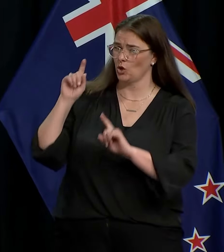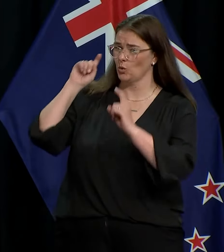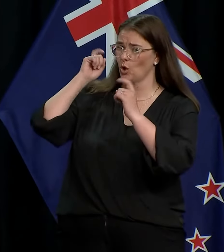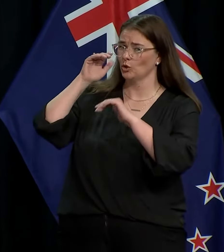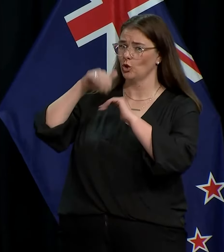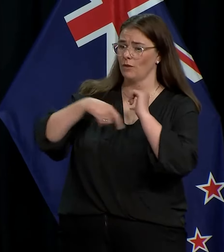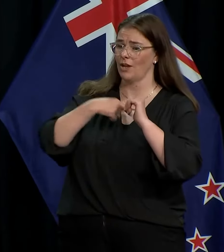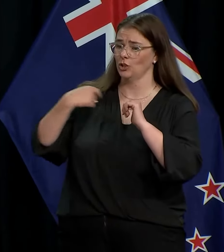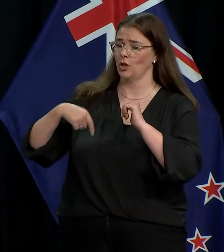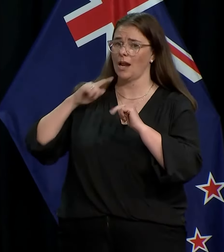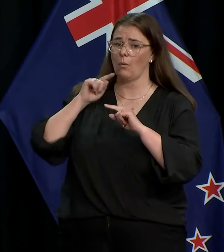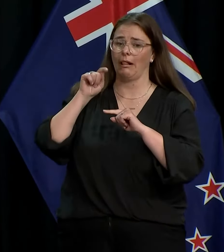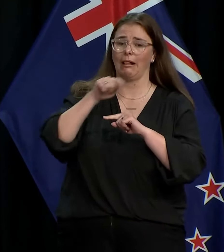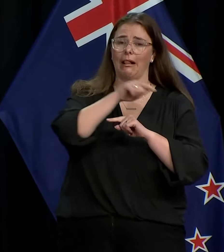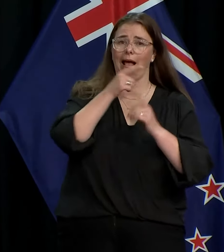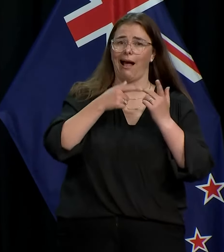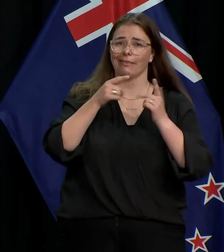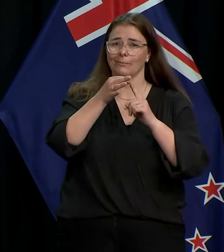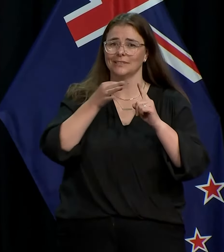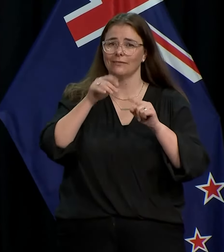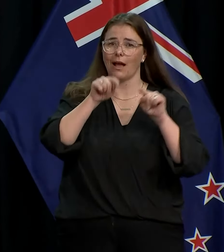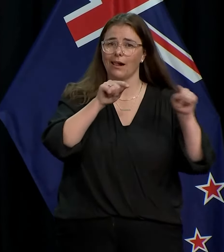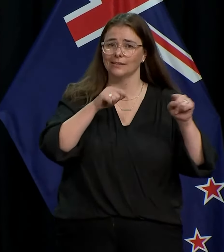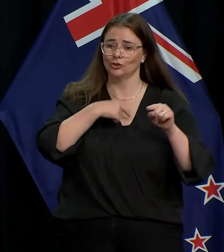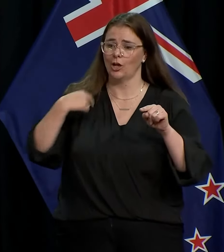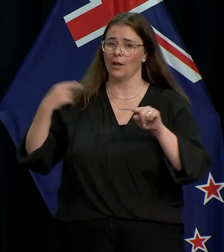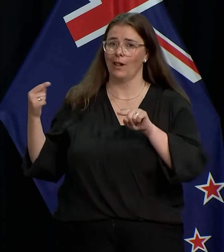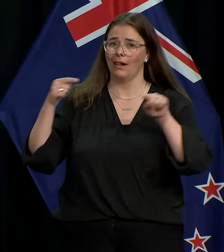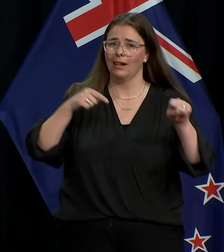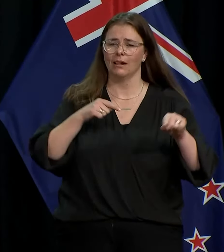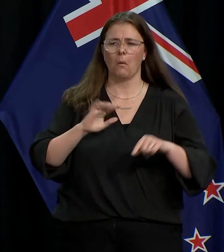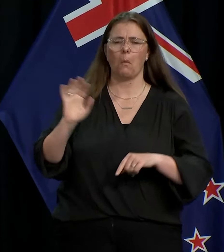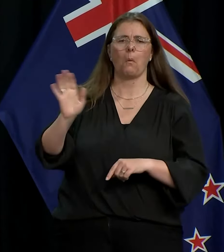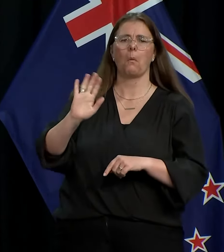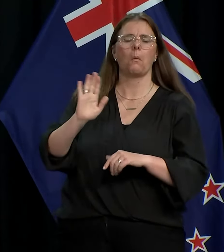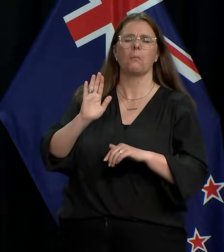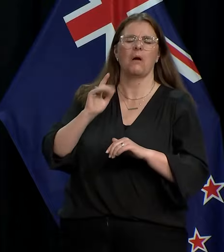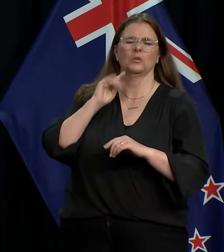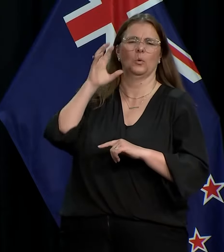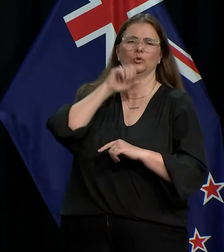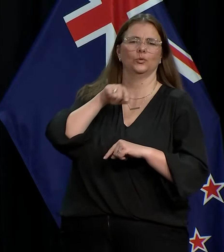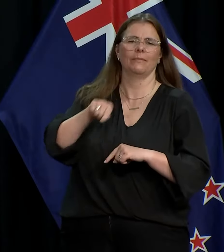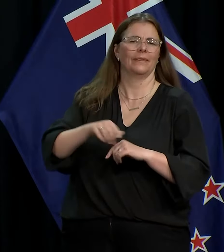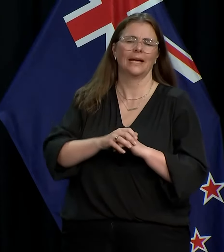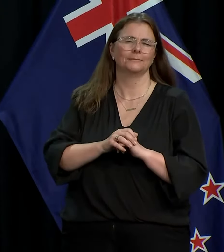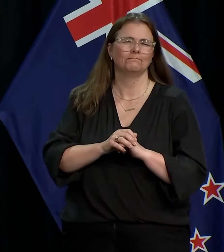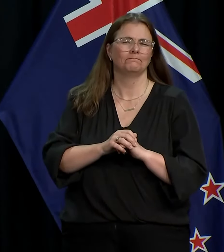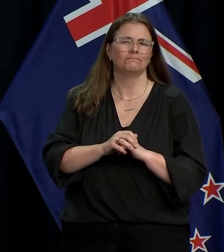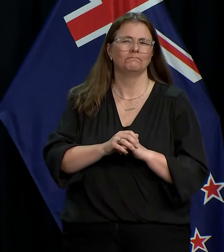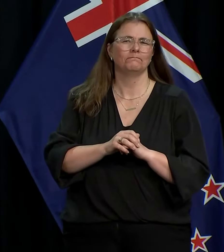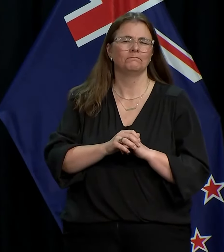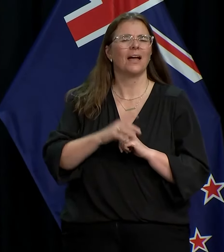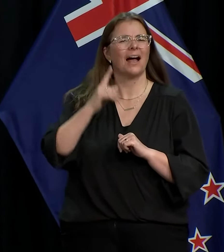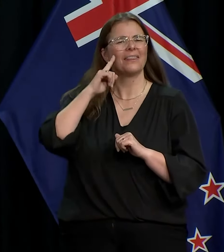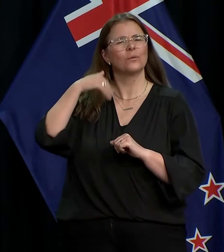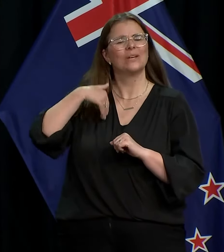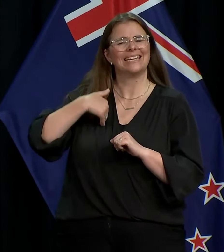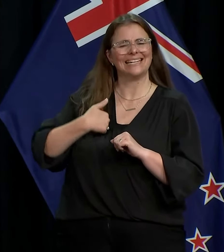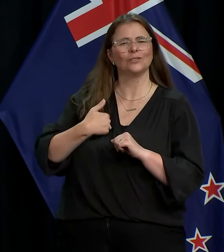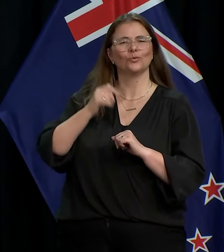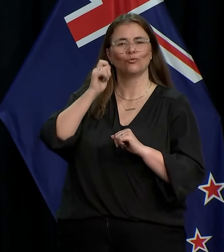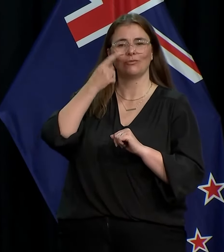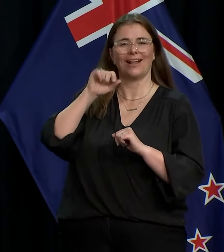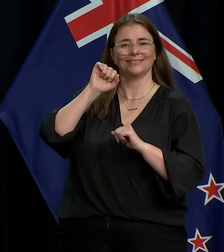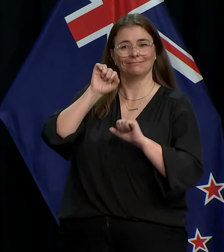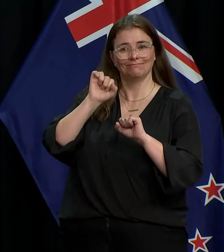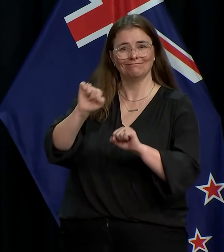like Vanuatu? No, not necessarily. No, I wouldn't make any assumptions. And we do need to acknowledge this is a